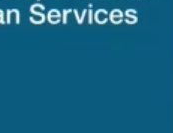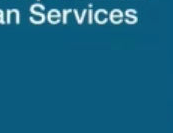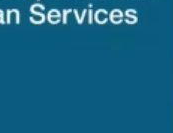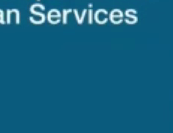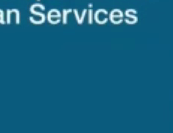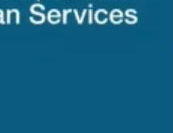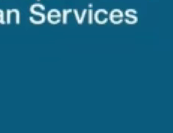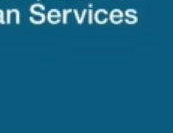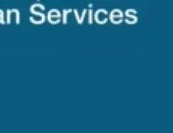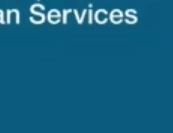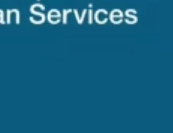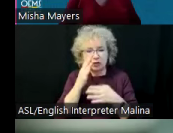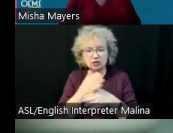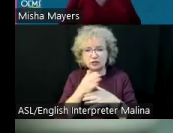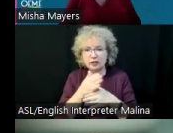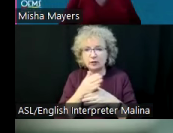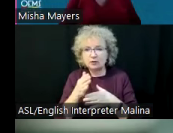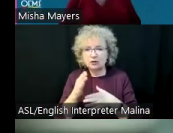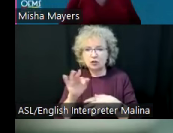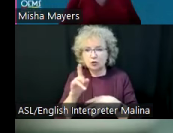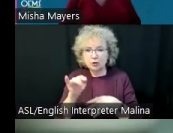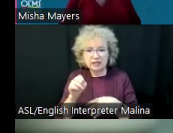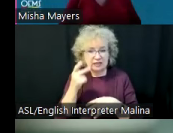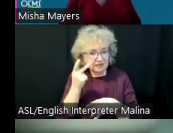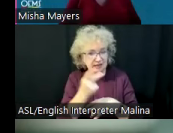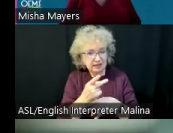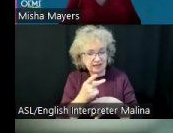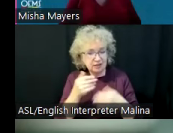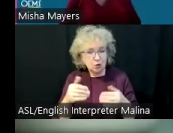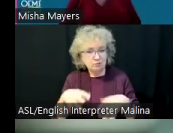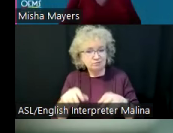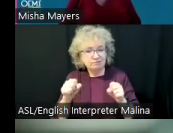then Julie, as soon as you see it, feel free to take it away.